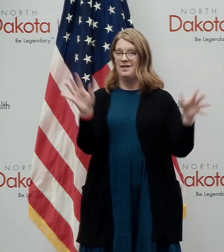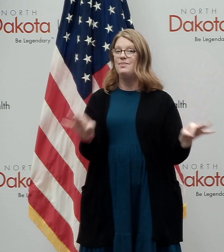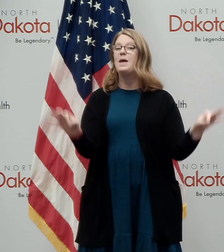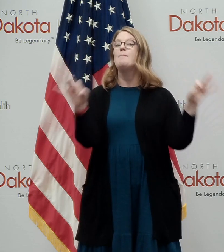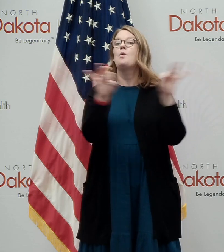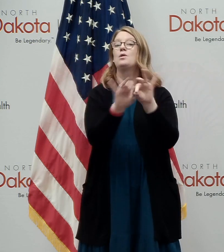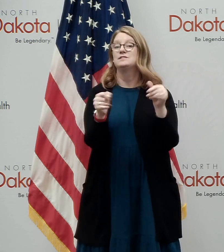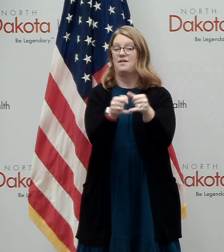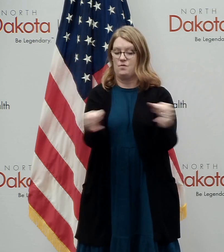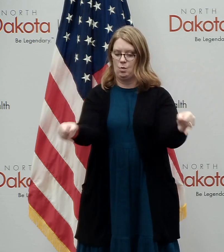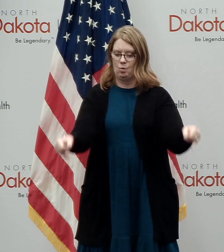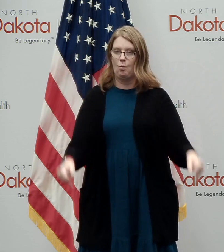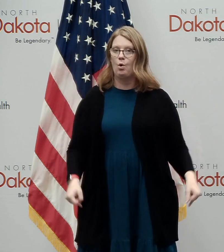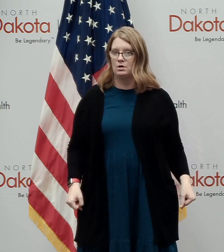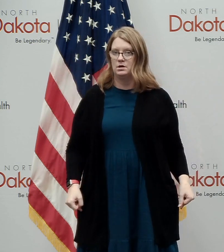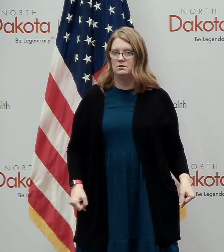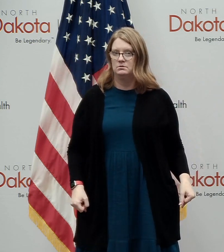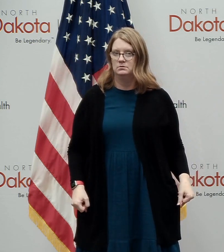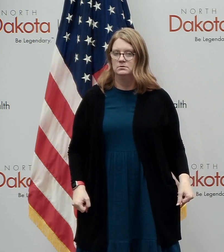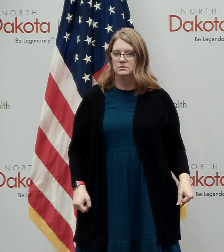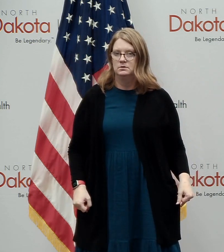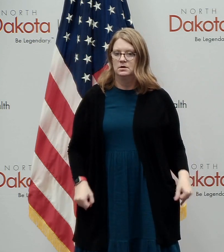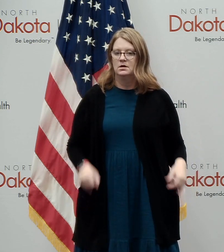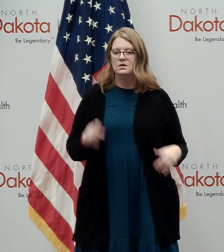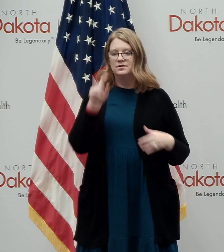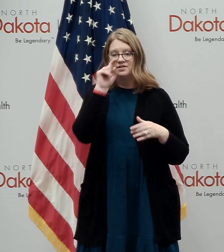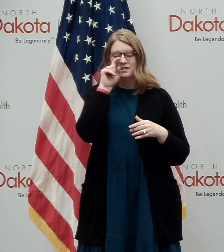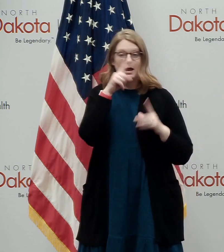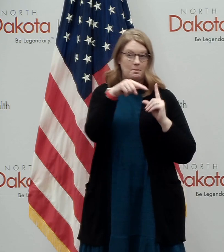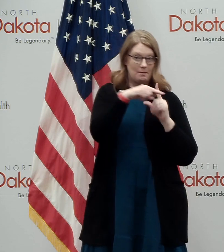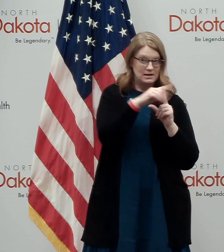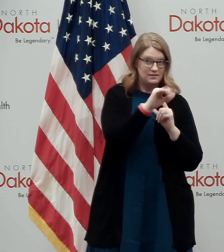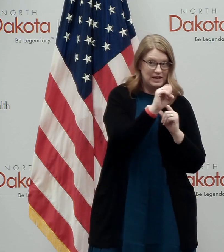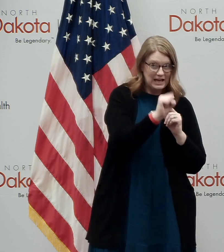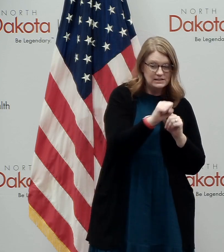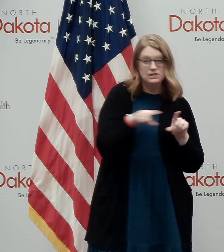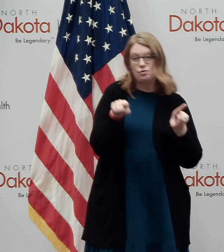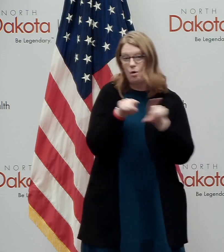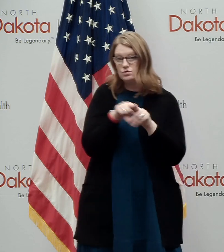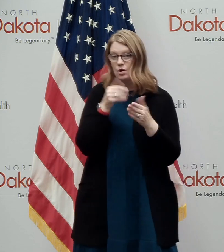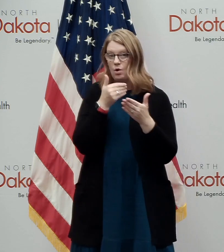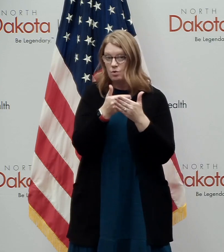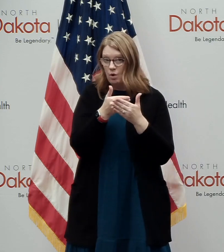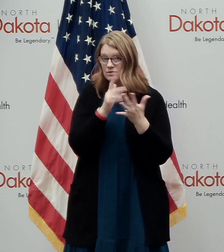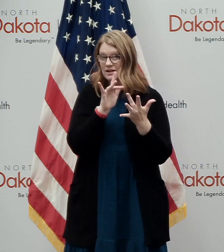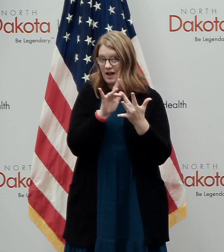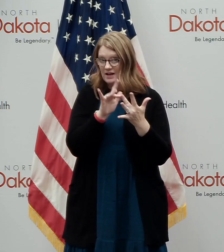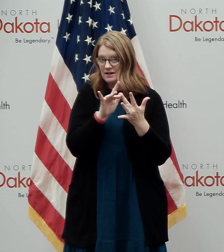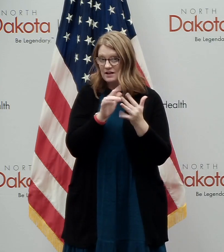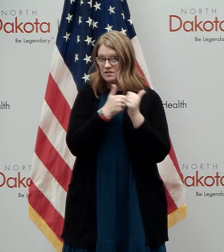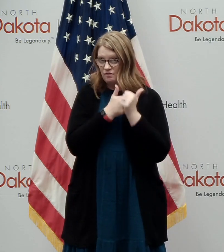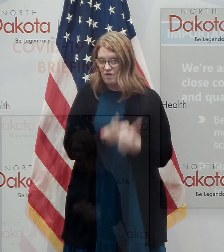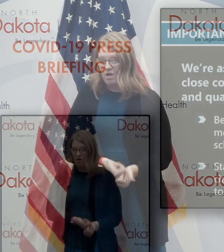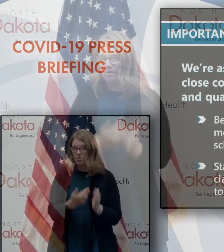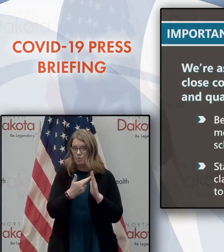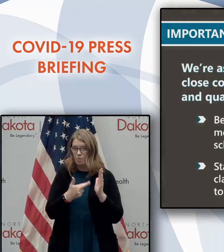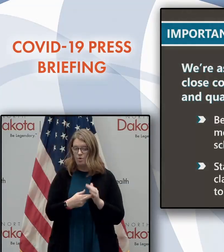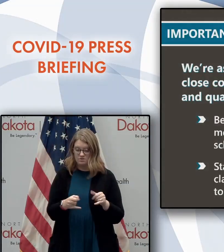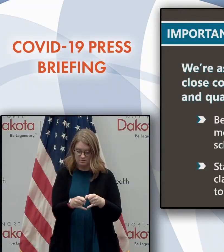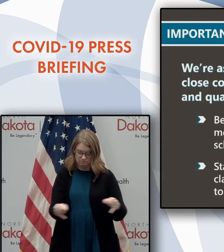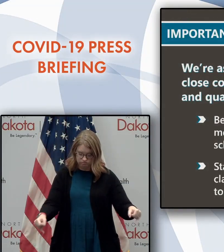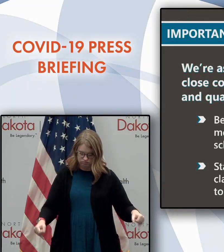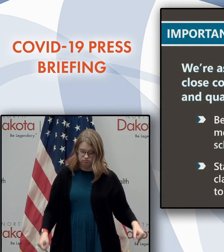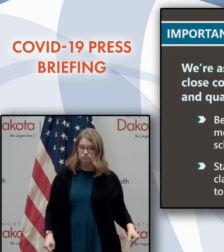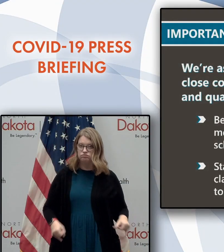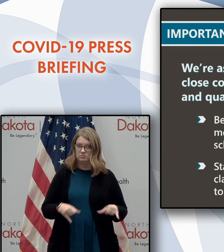We're asking that positive cases and their close contacts follow the isolation and quarantine guidance. And the close